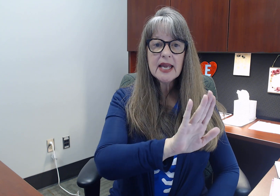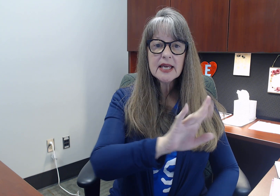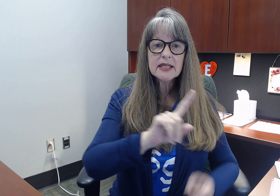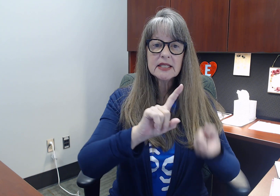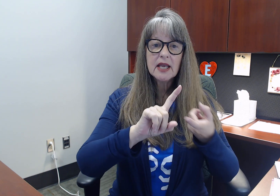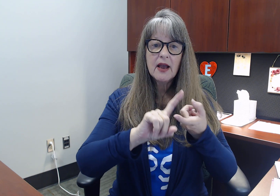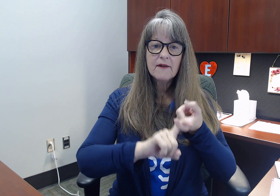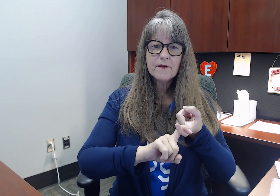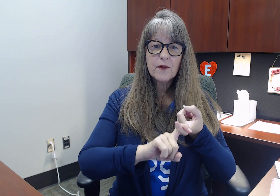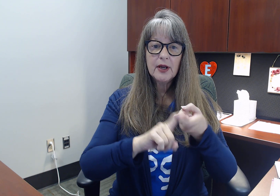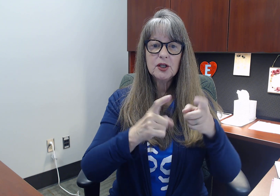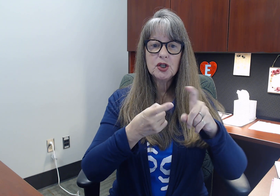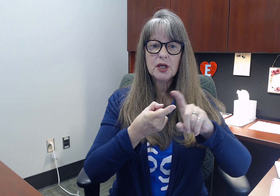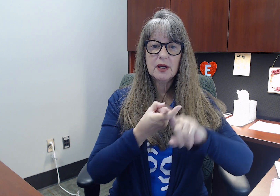his friendship